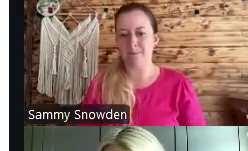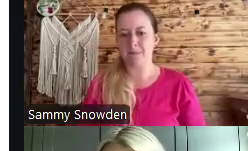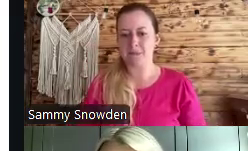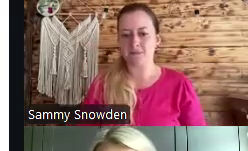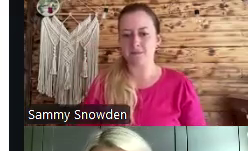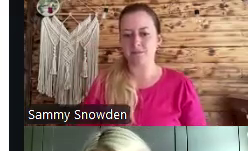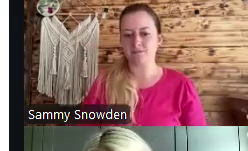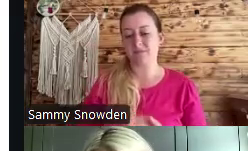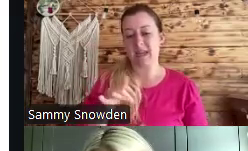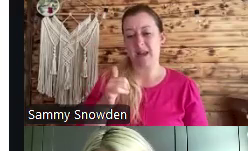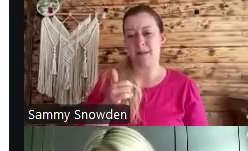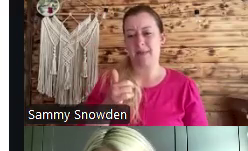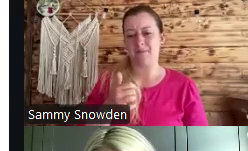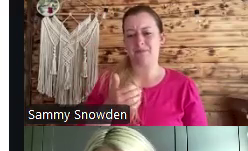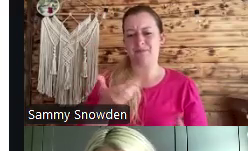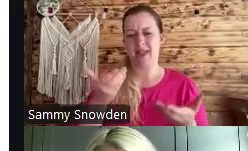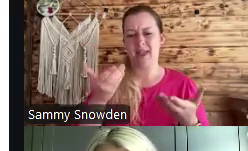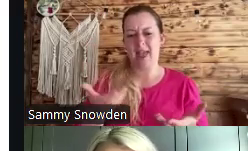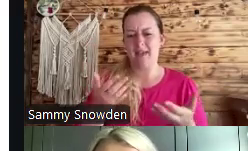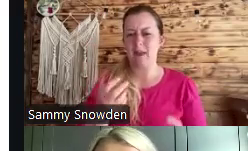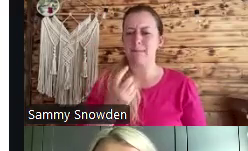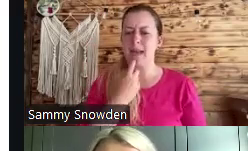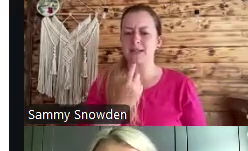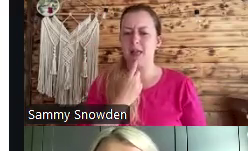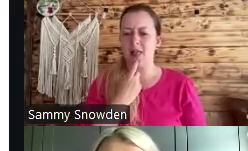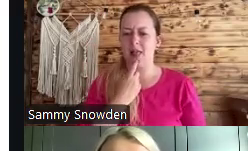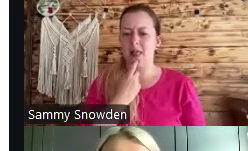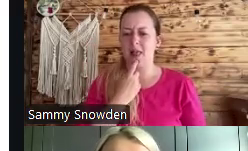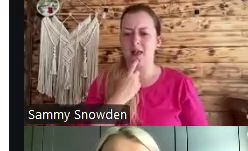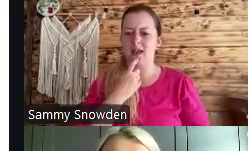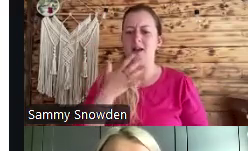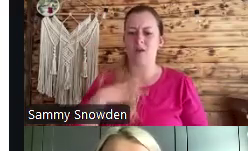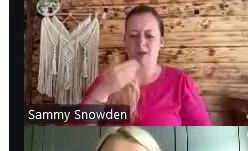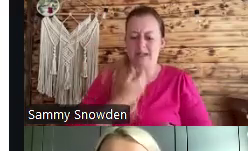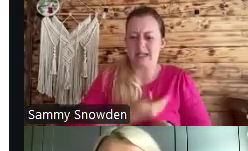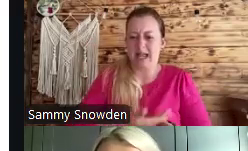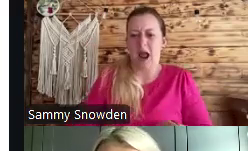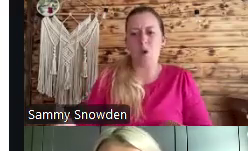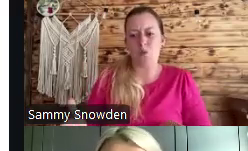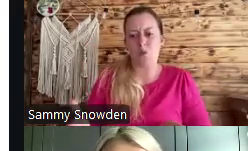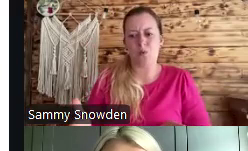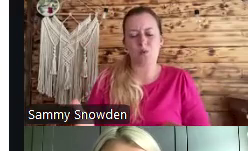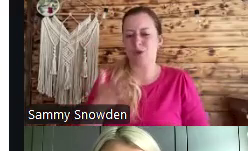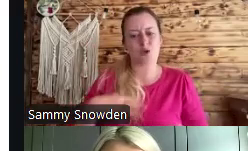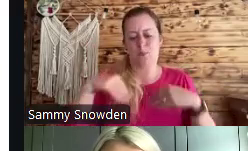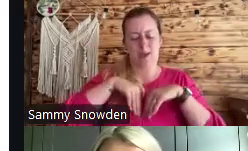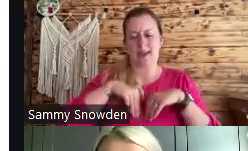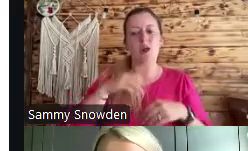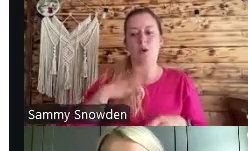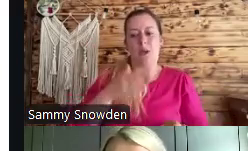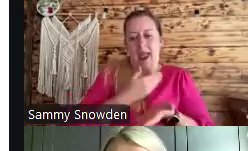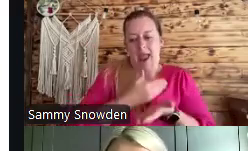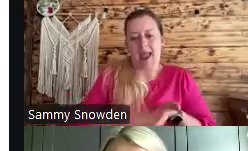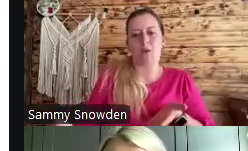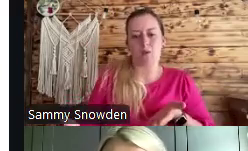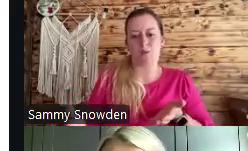heavy metals and free radicals. We just know that when we're drinking this lovely lemon water, we just don't realize how powerful what it's